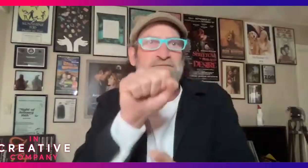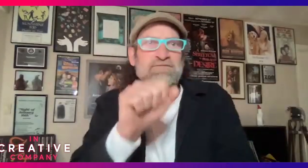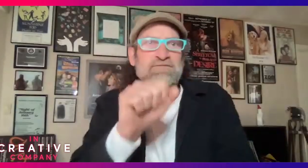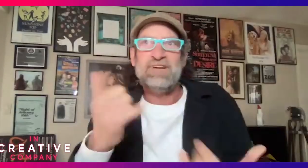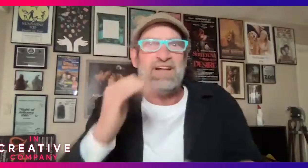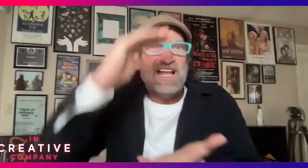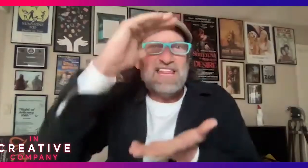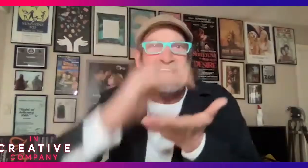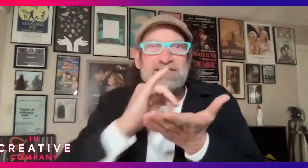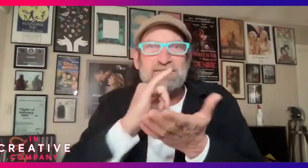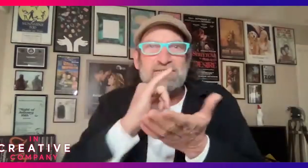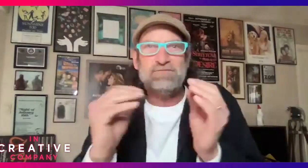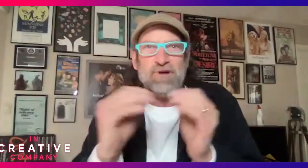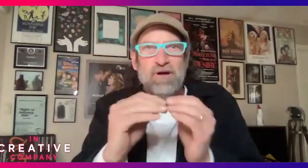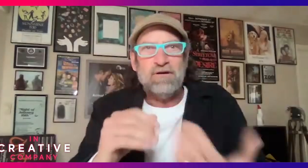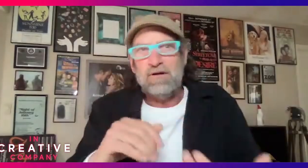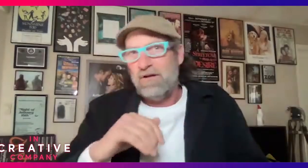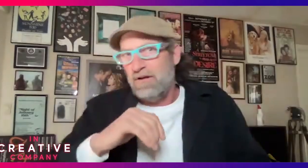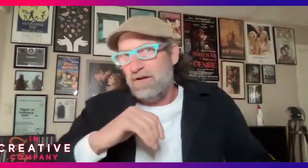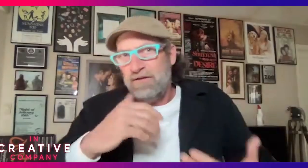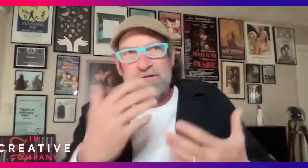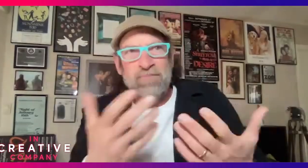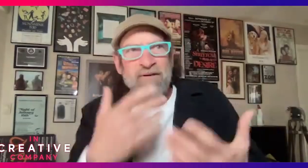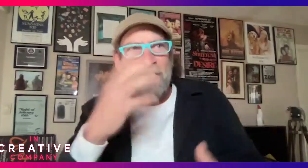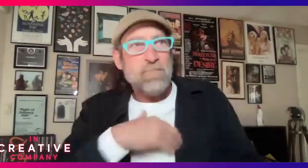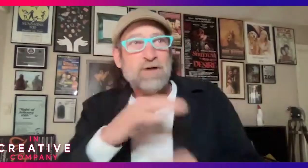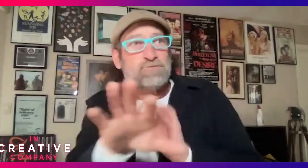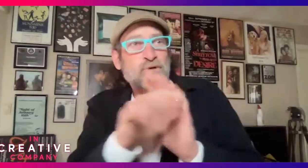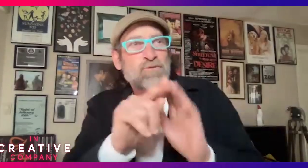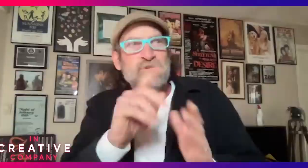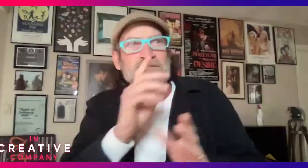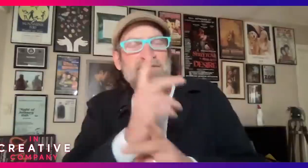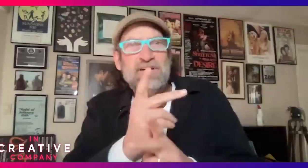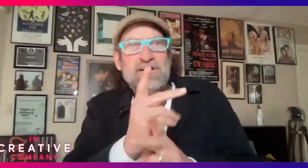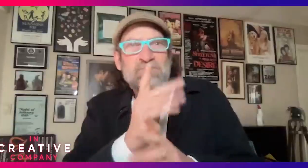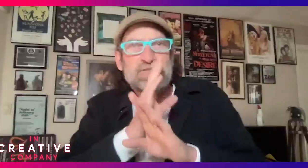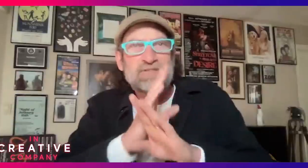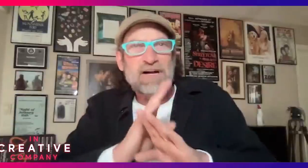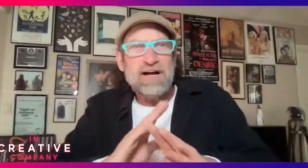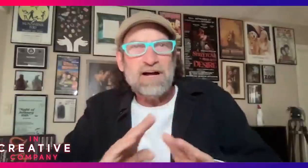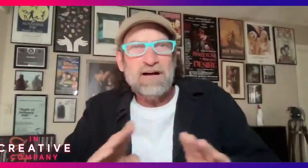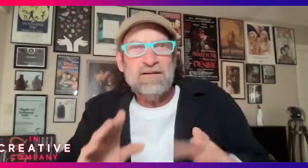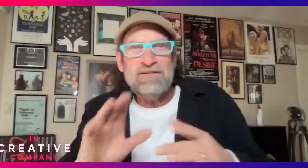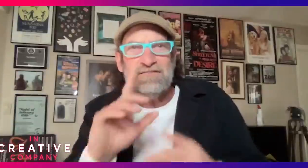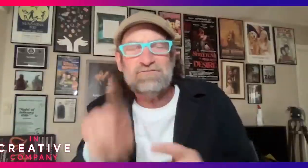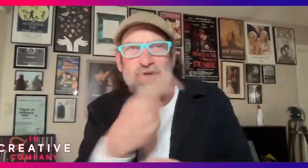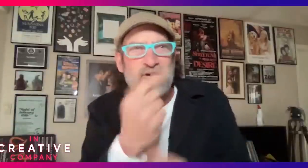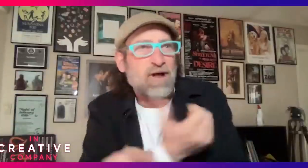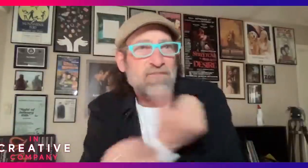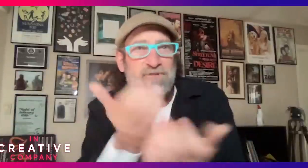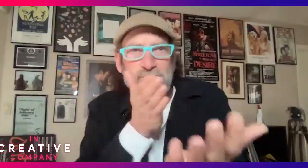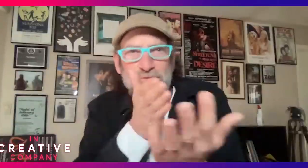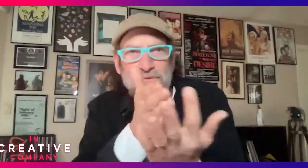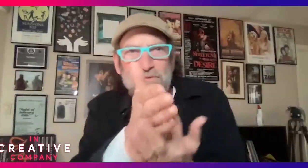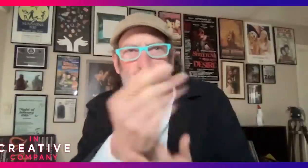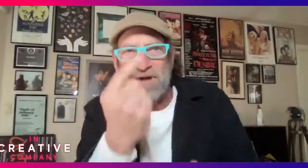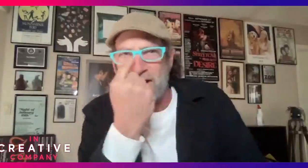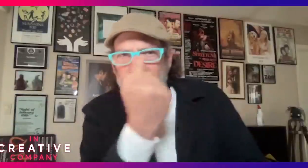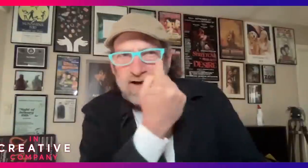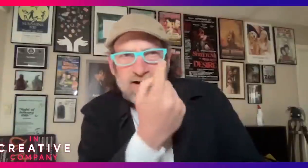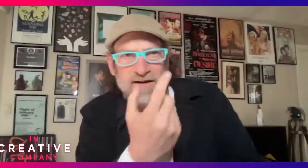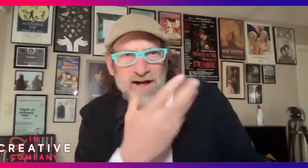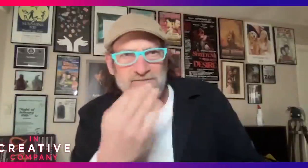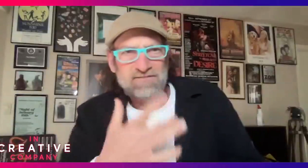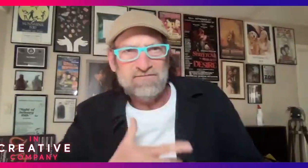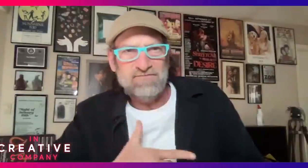that energy and just capture it, because less was more regarding choices in acting in that scene. So keeping